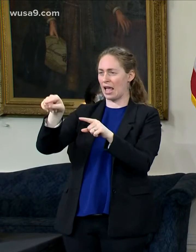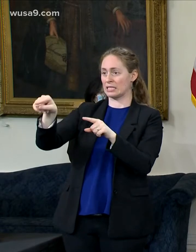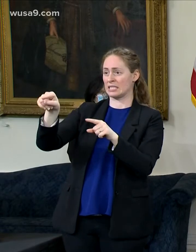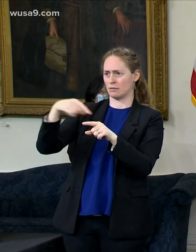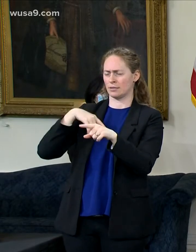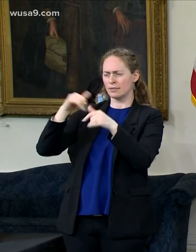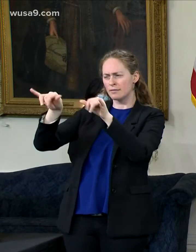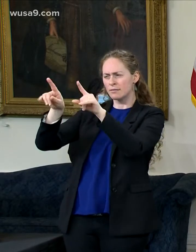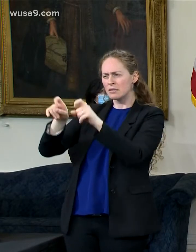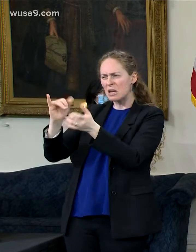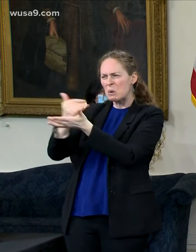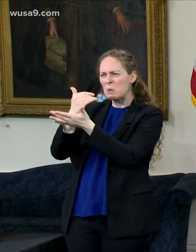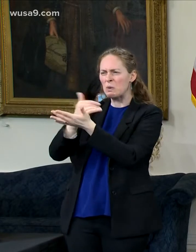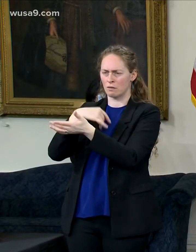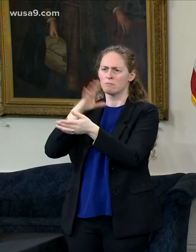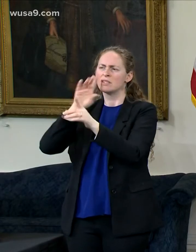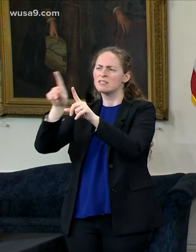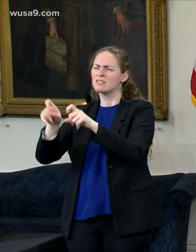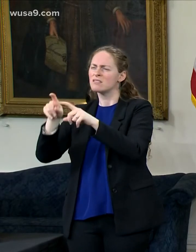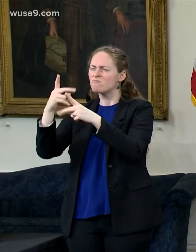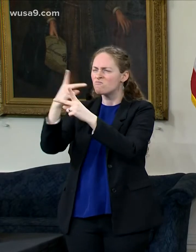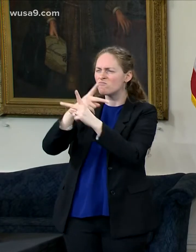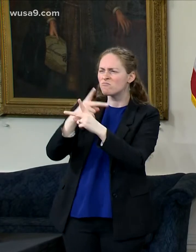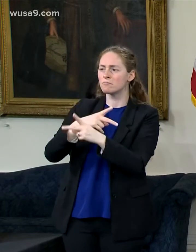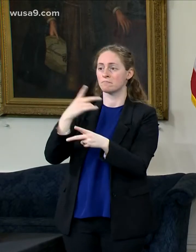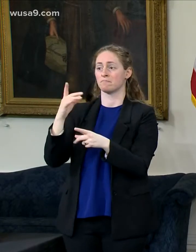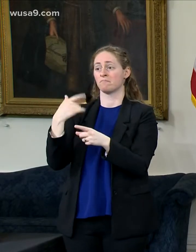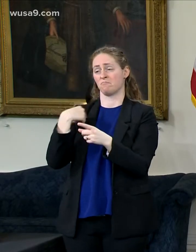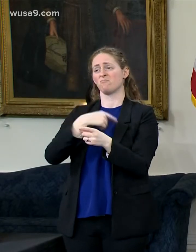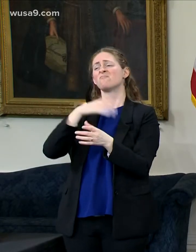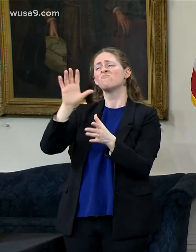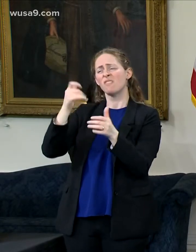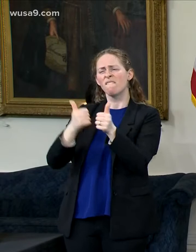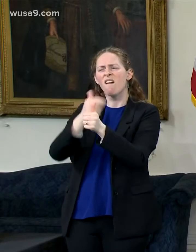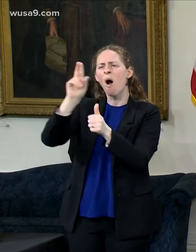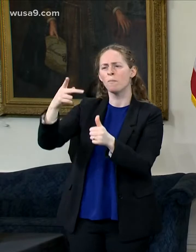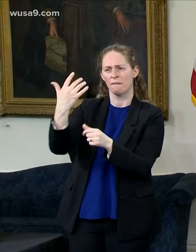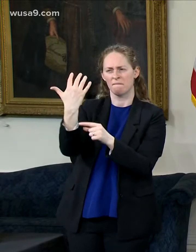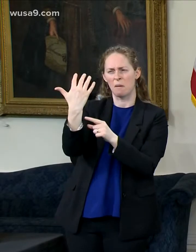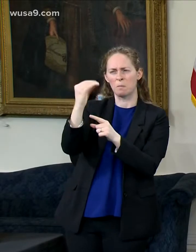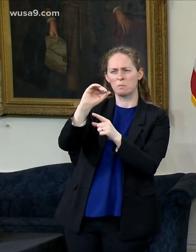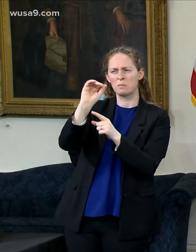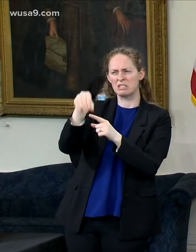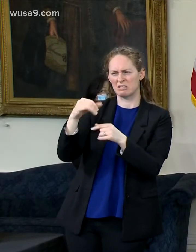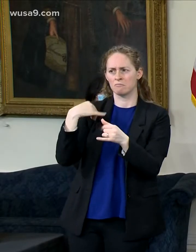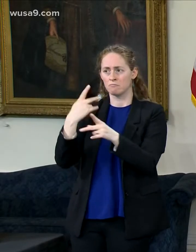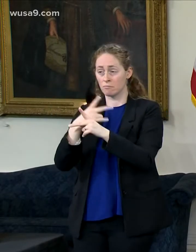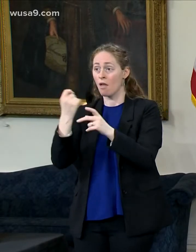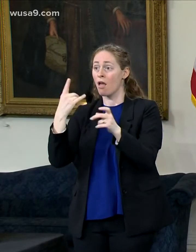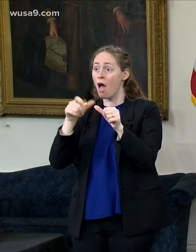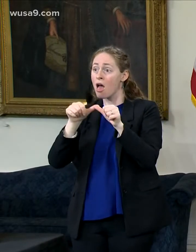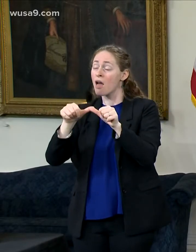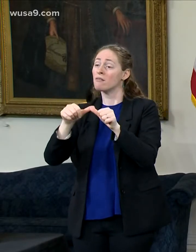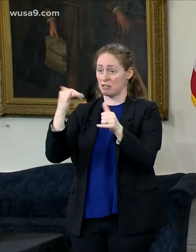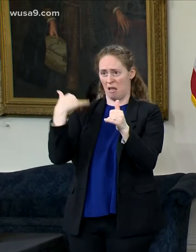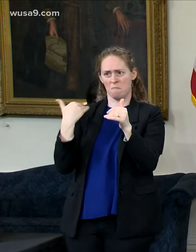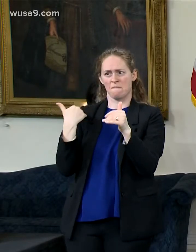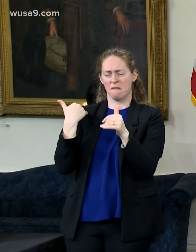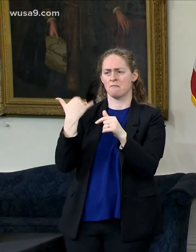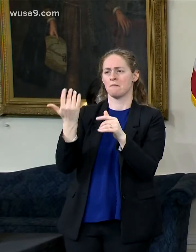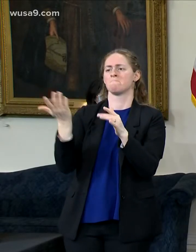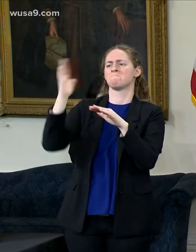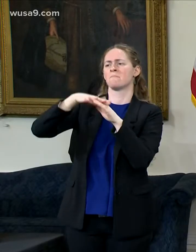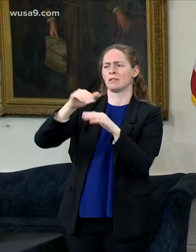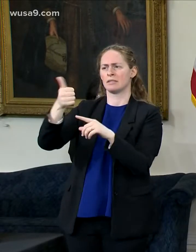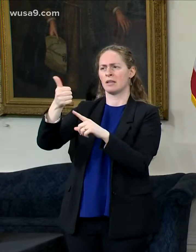nearly everyone at 5% of the cases we were testing, doing the sequencing. Now we've doubled that to 10%, but it's still a